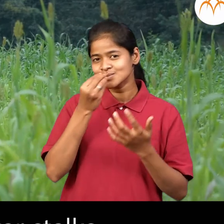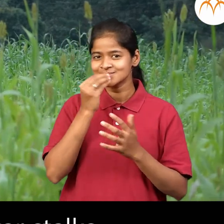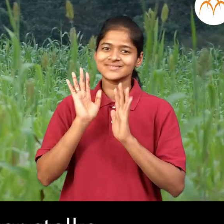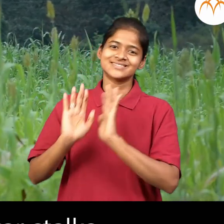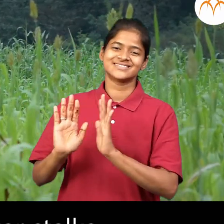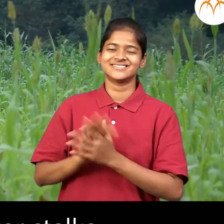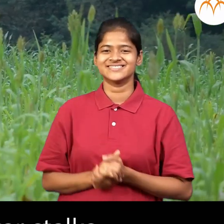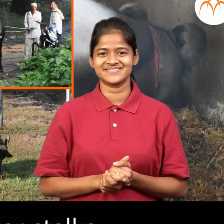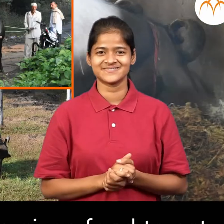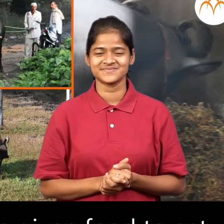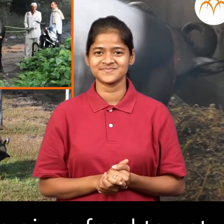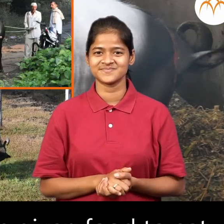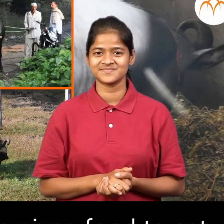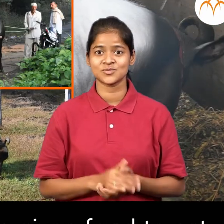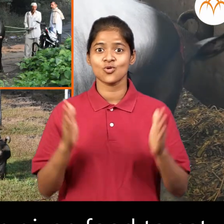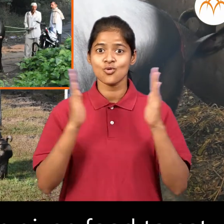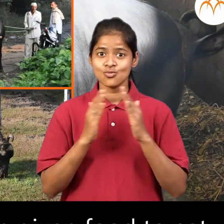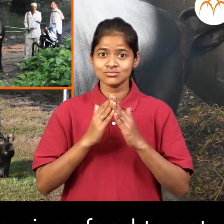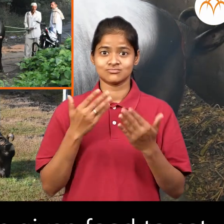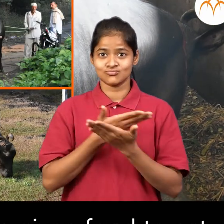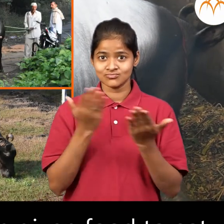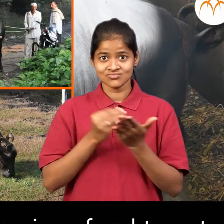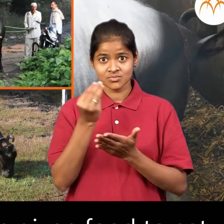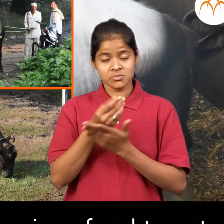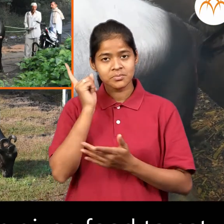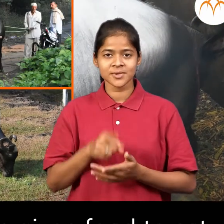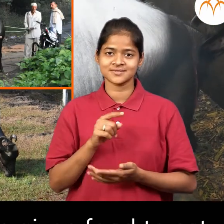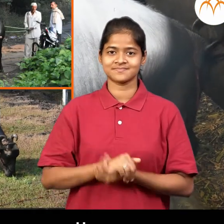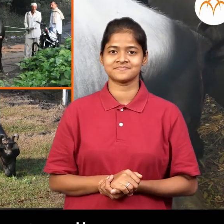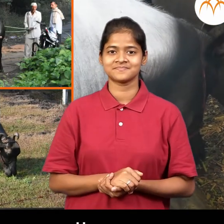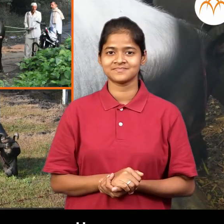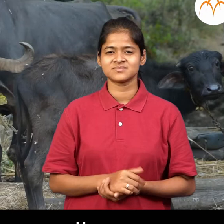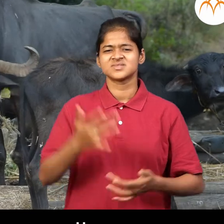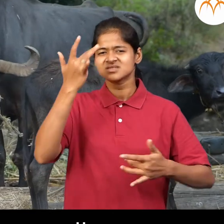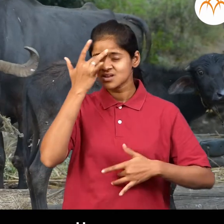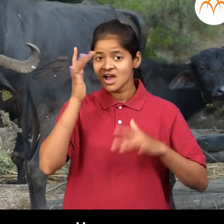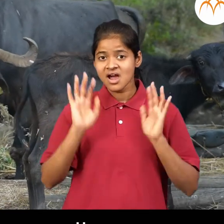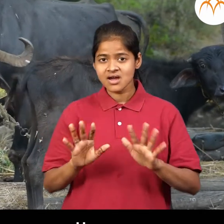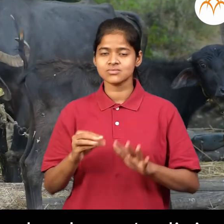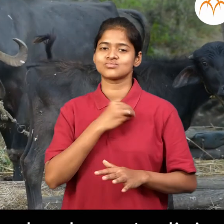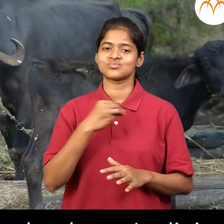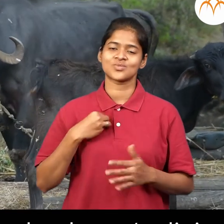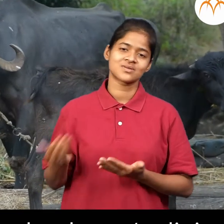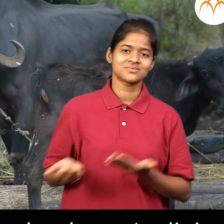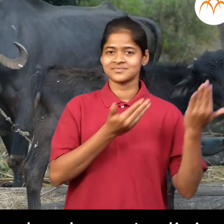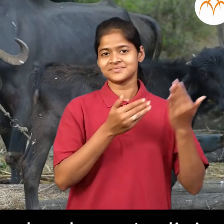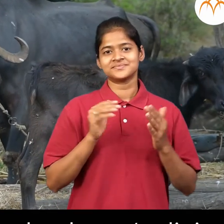jowar stalks. Pit animals should be given food to eat. If they are not well, they should be taken to